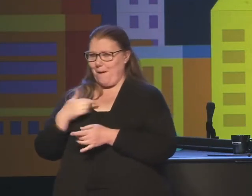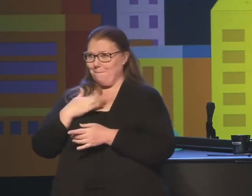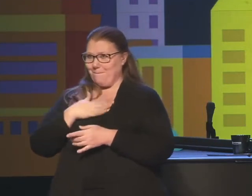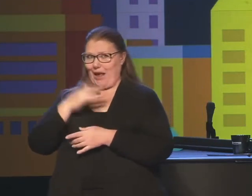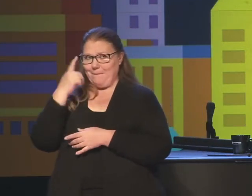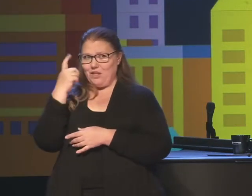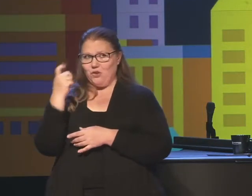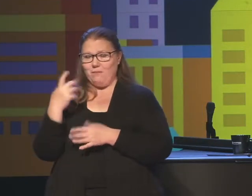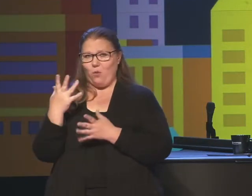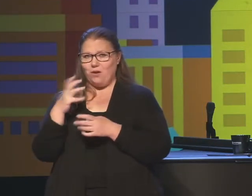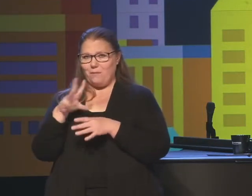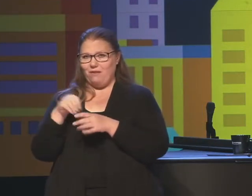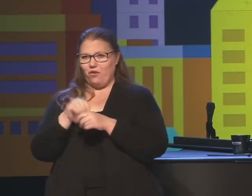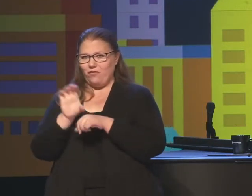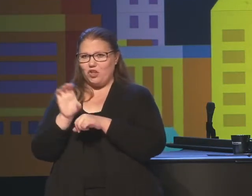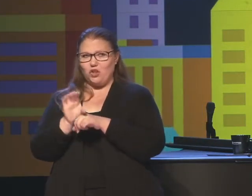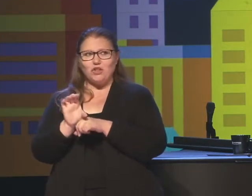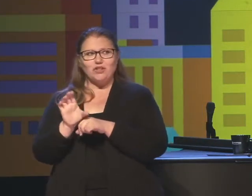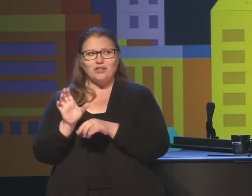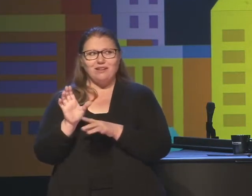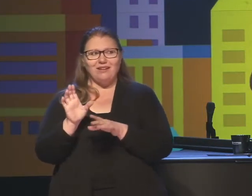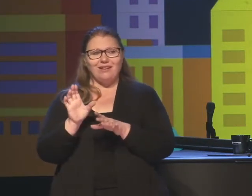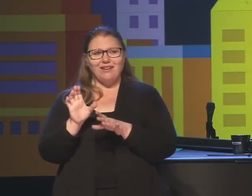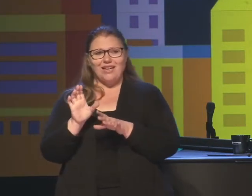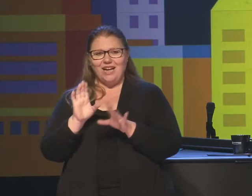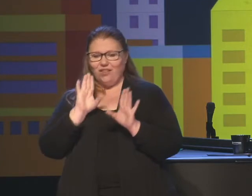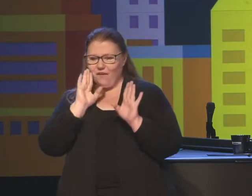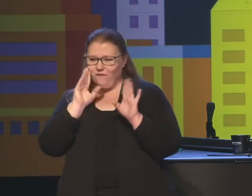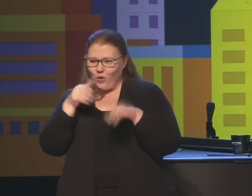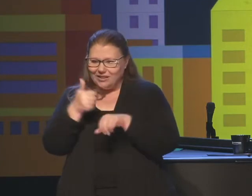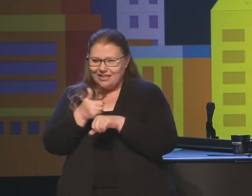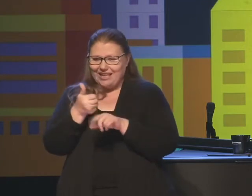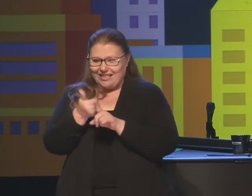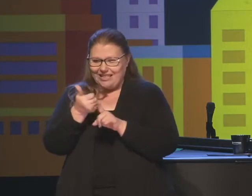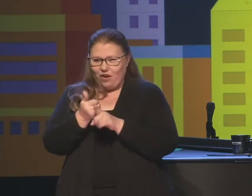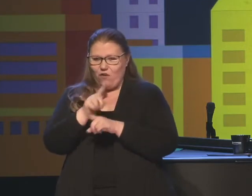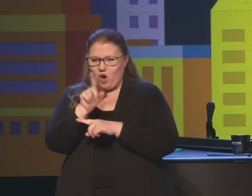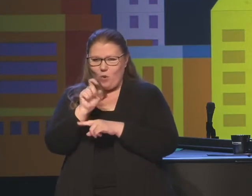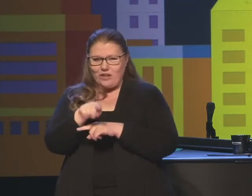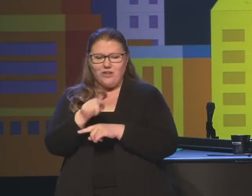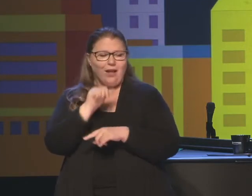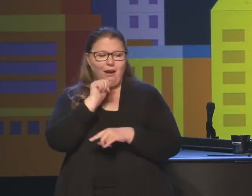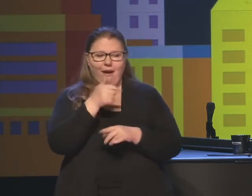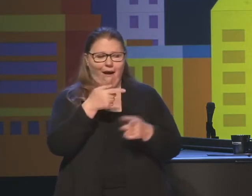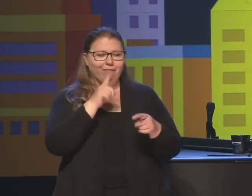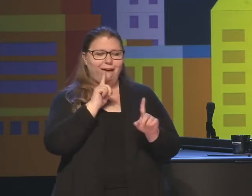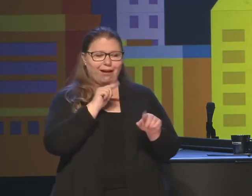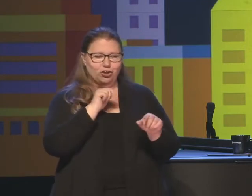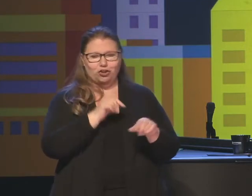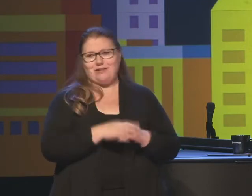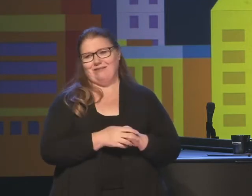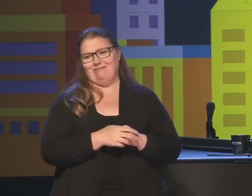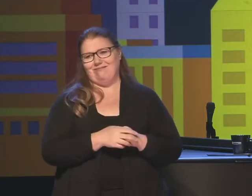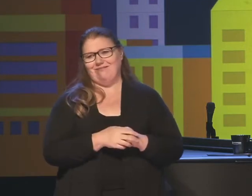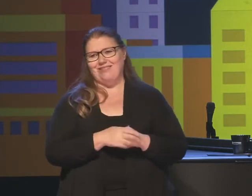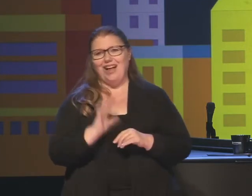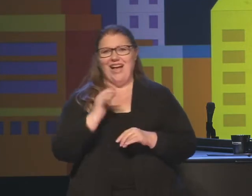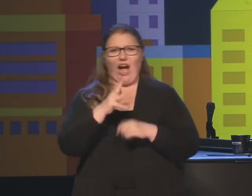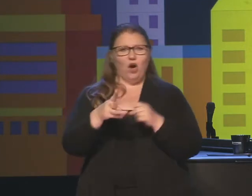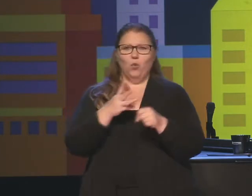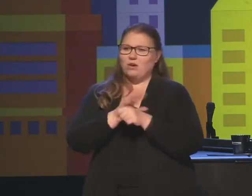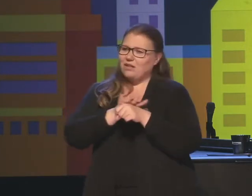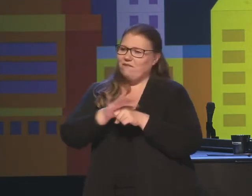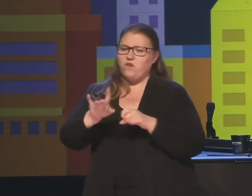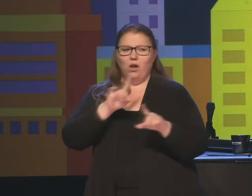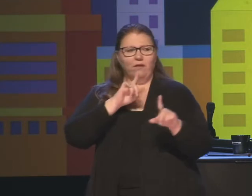to like be a part of a church that like centered itself on questions and not answers. Right? Our world is just filled with